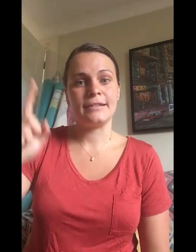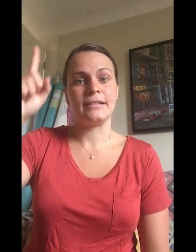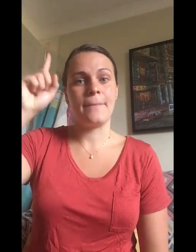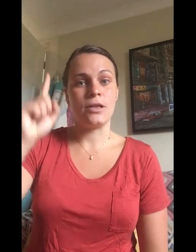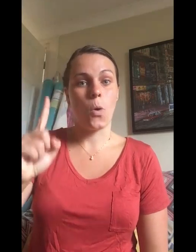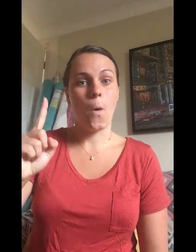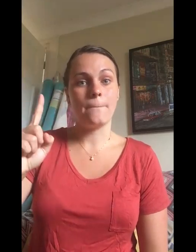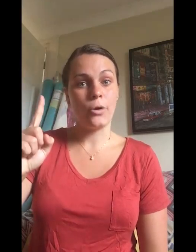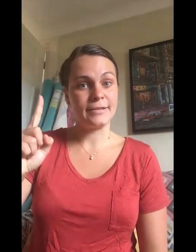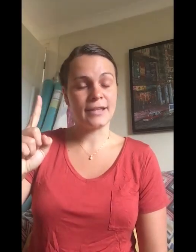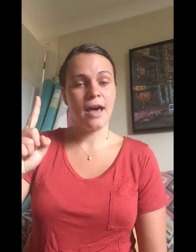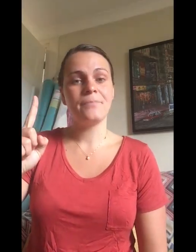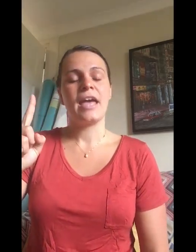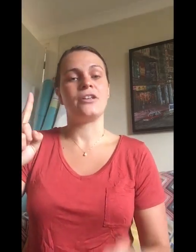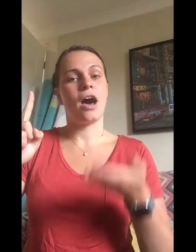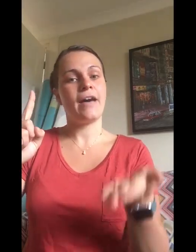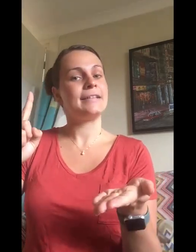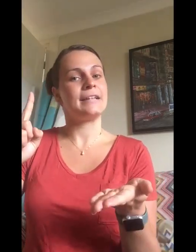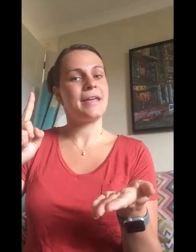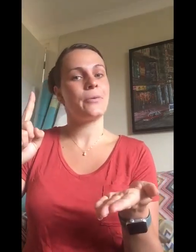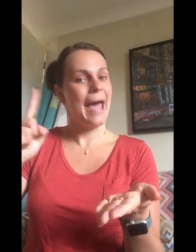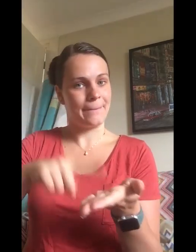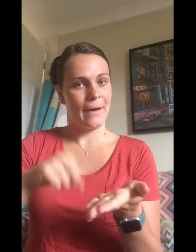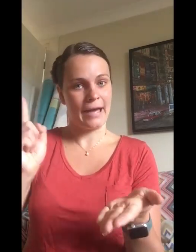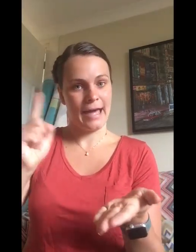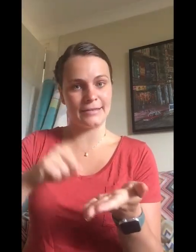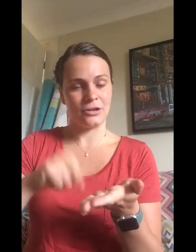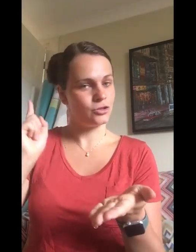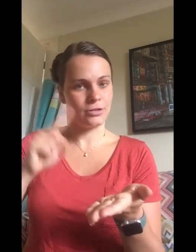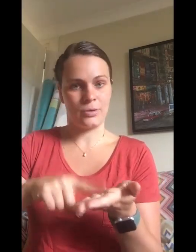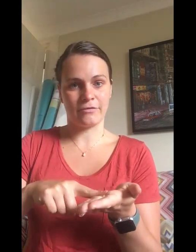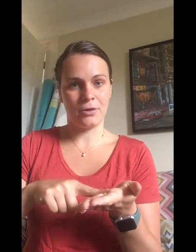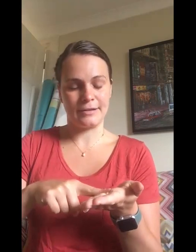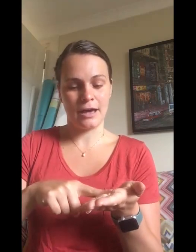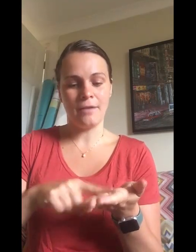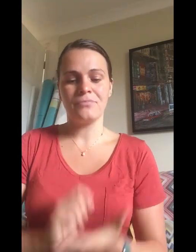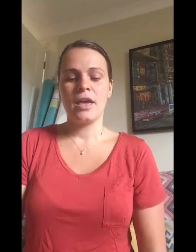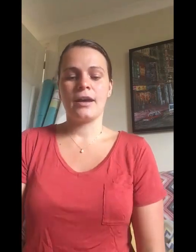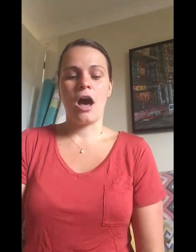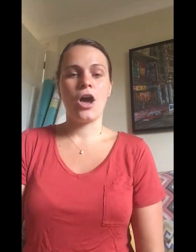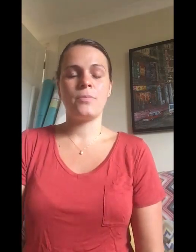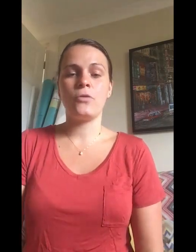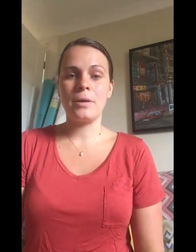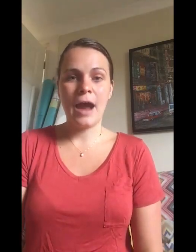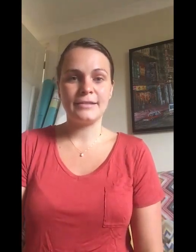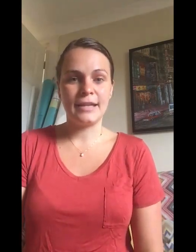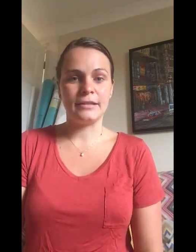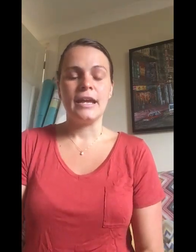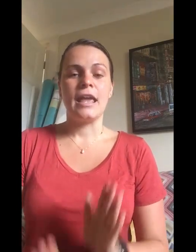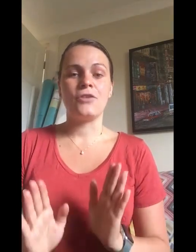going to be your pointer and your other hand's going to be your paper. Okay, so just a quick reminder. I hope you've all been practicing. If you